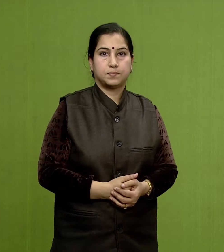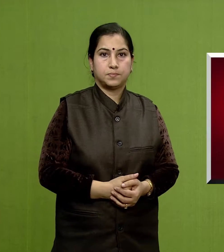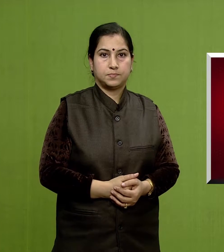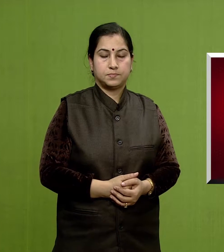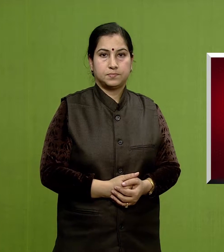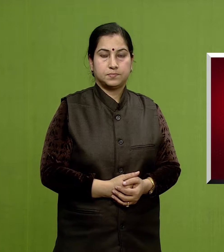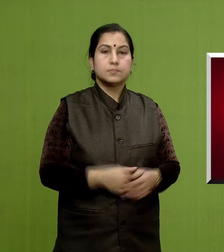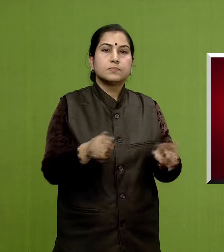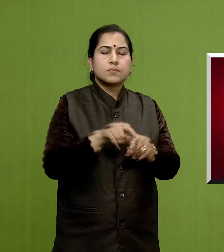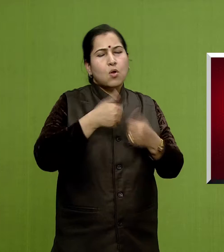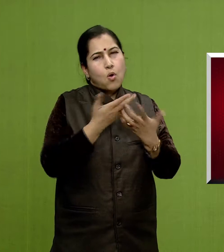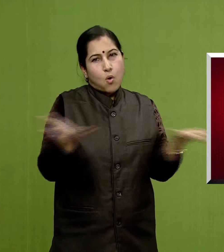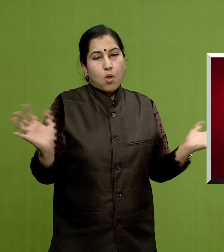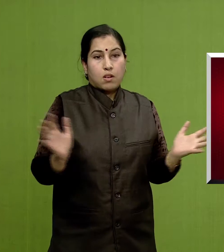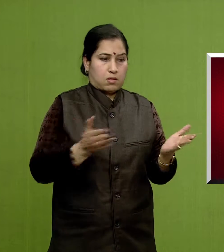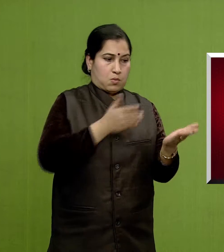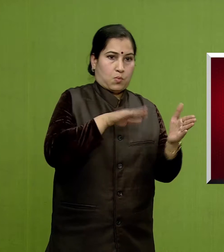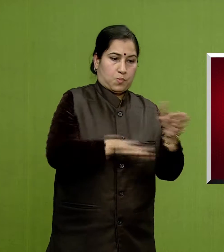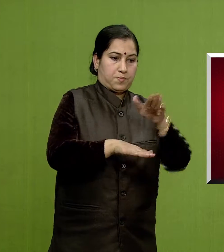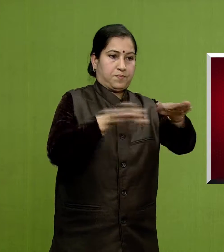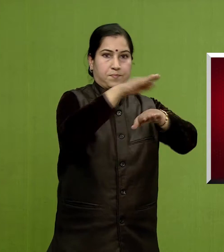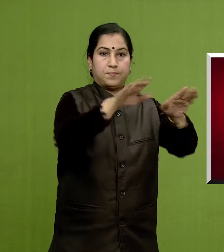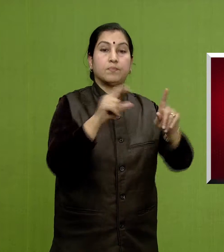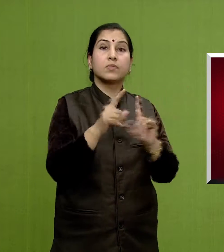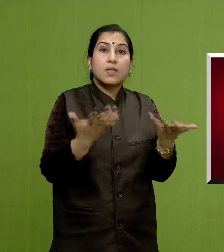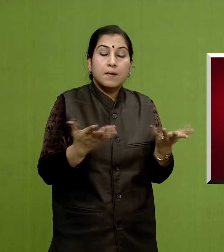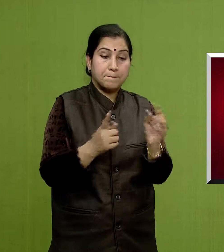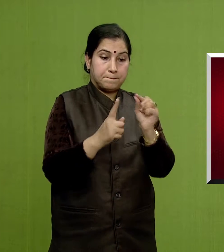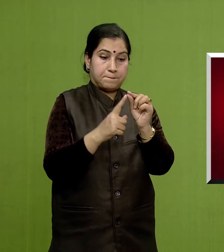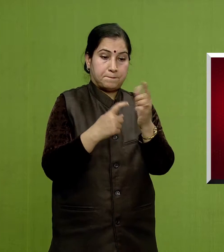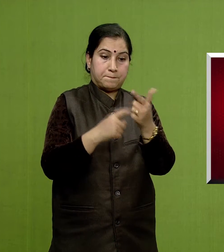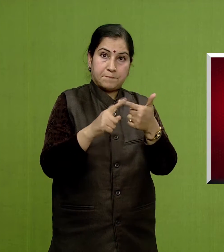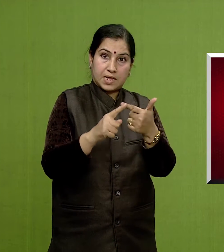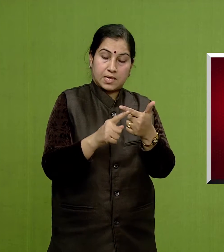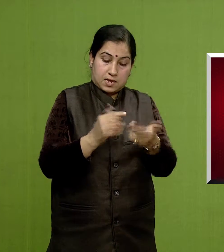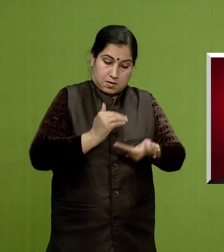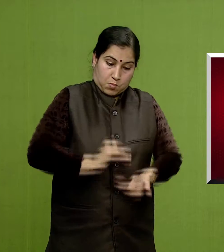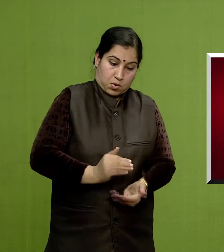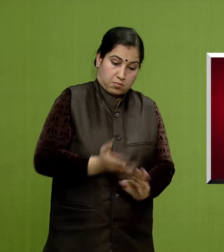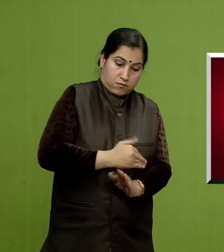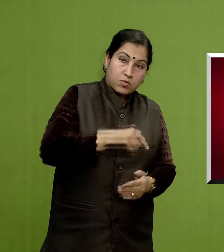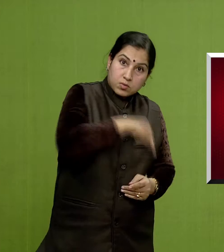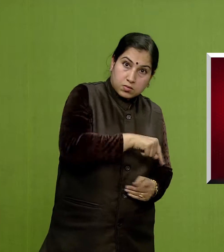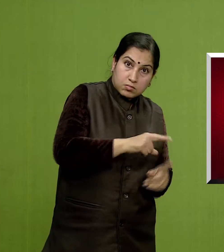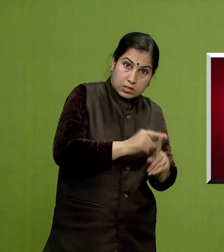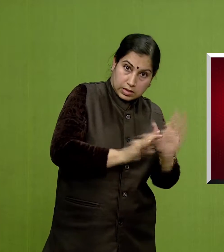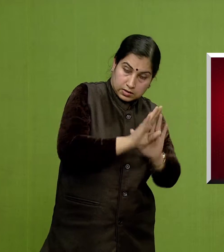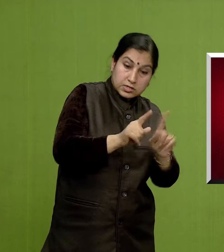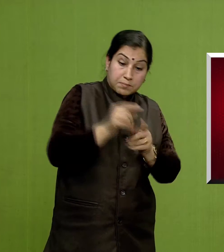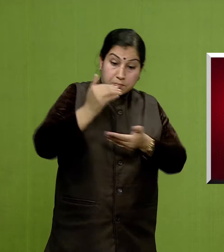In all the phases of prenatal development and postnatal